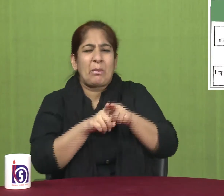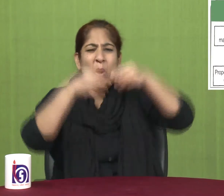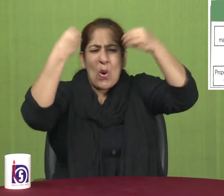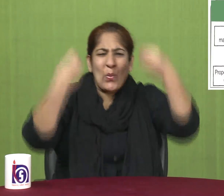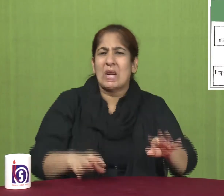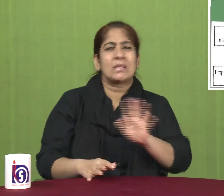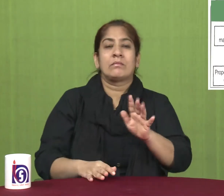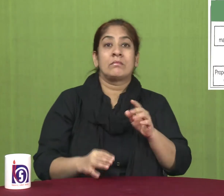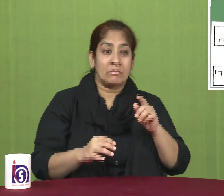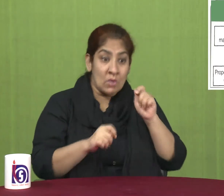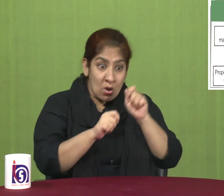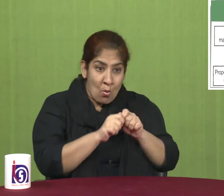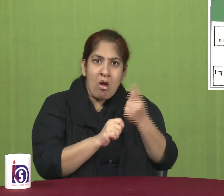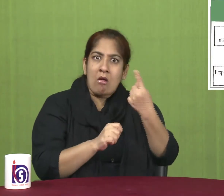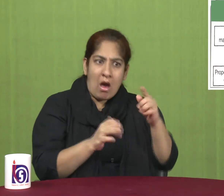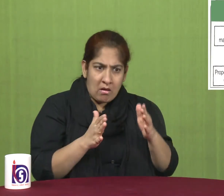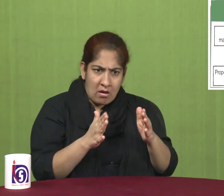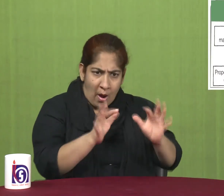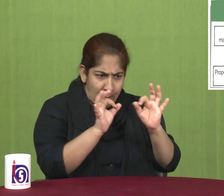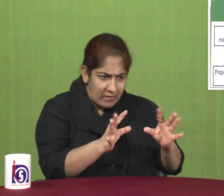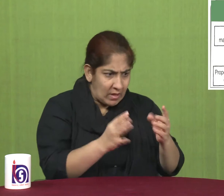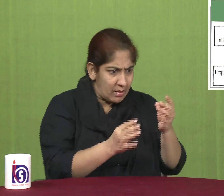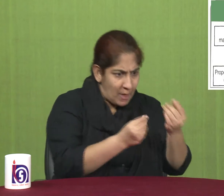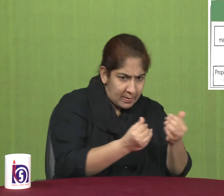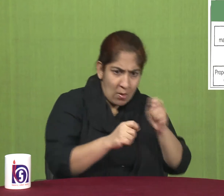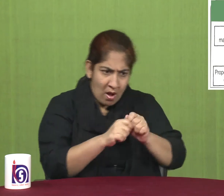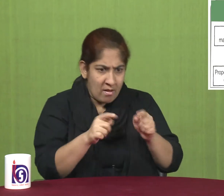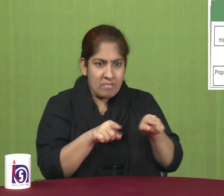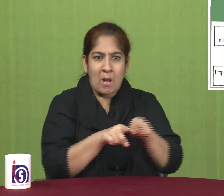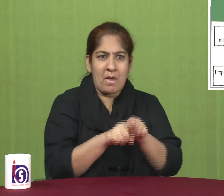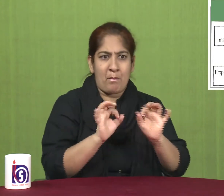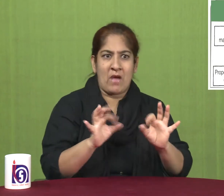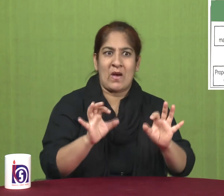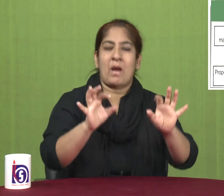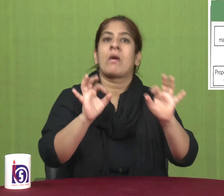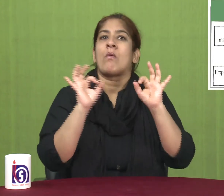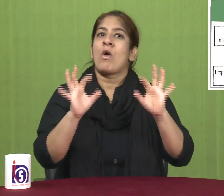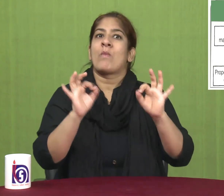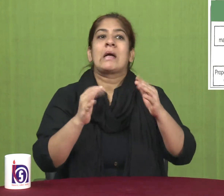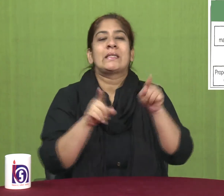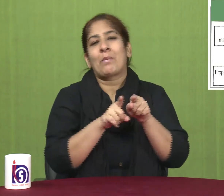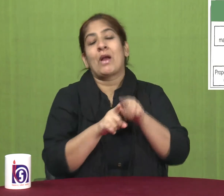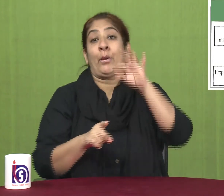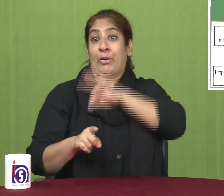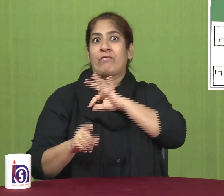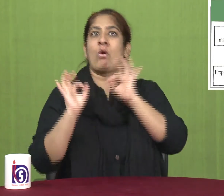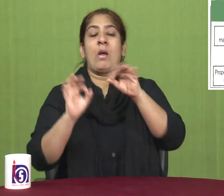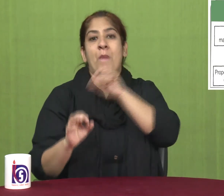thought. So, the fund should be utilized in a proper way to maximize your profit and